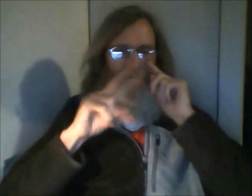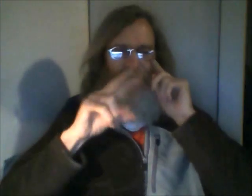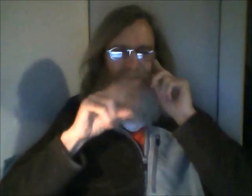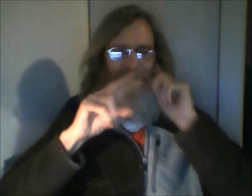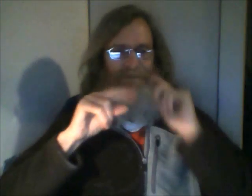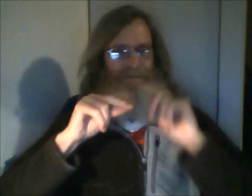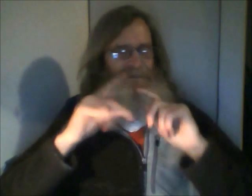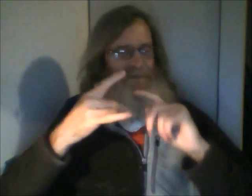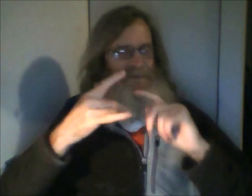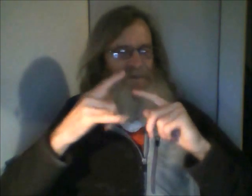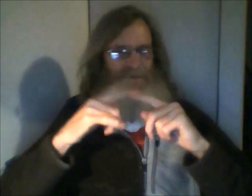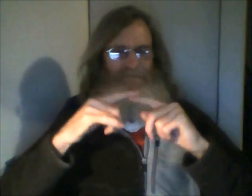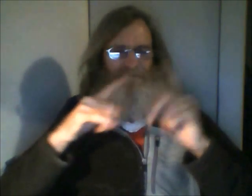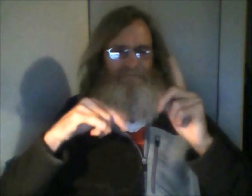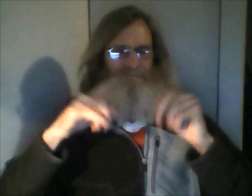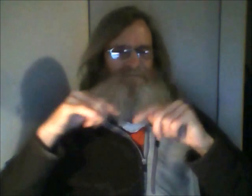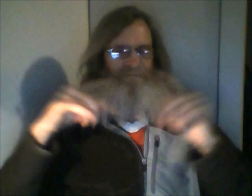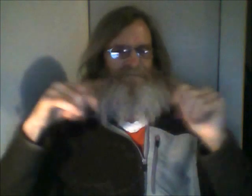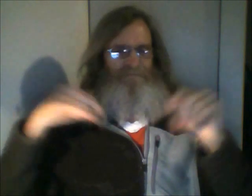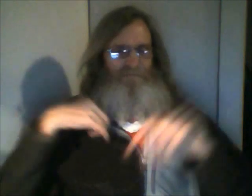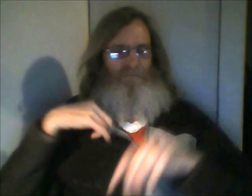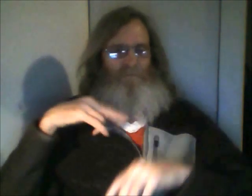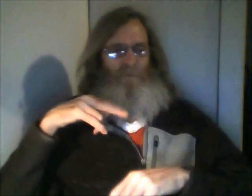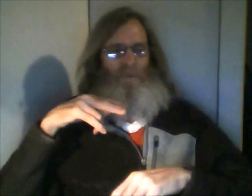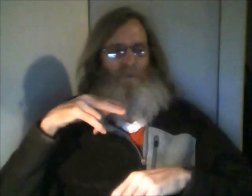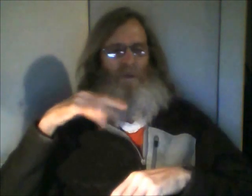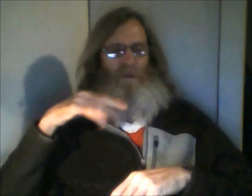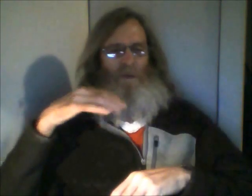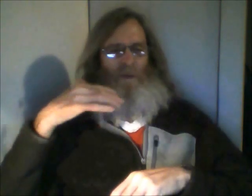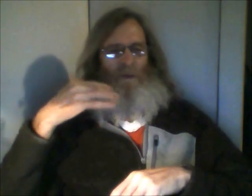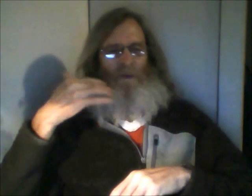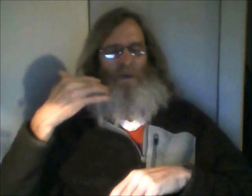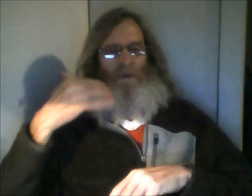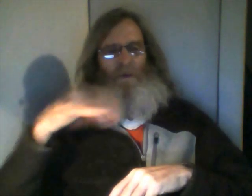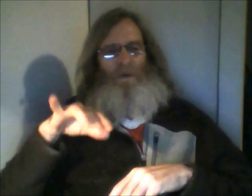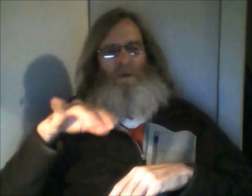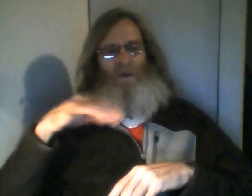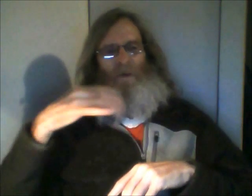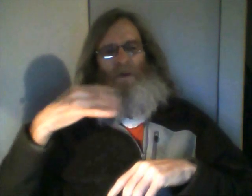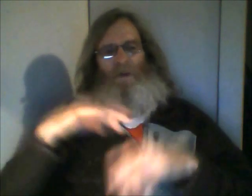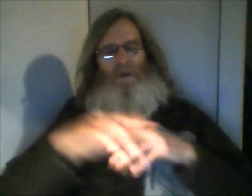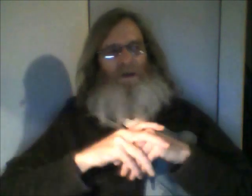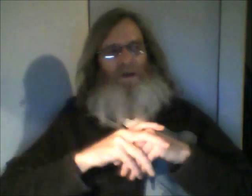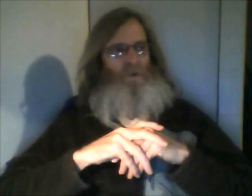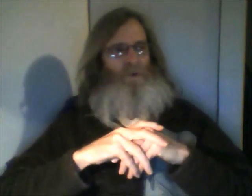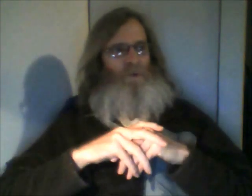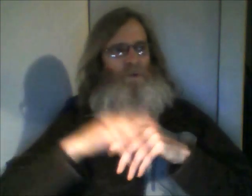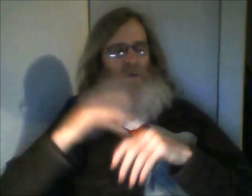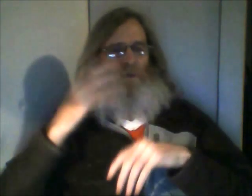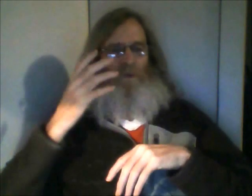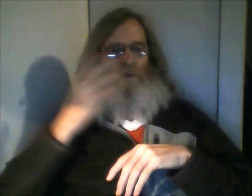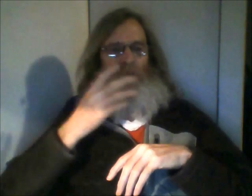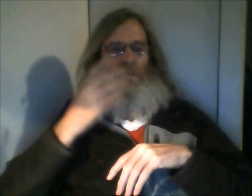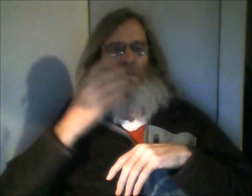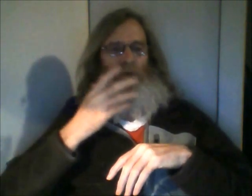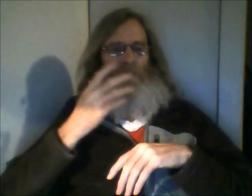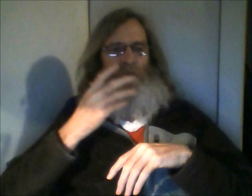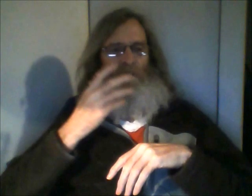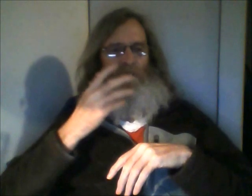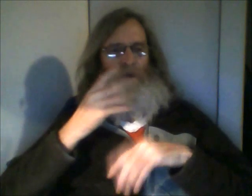first step is to take detailed measurements, height, weight, and limb length, as well as shoulder width for handlebar spacing, inseam for